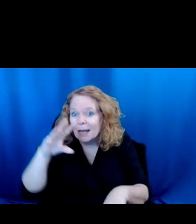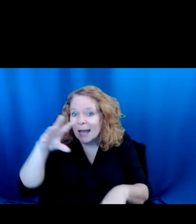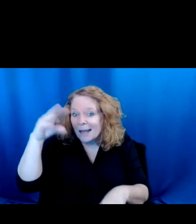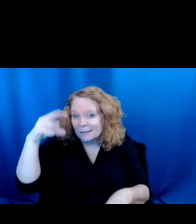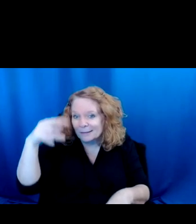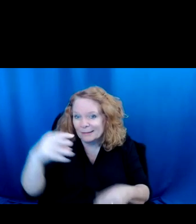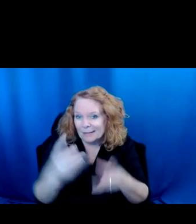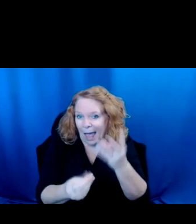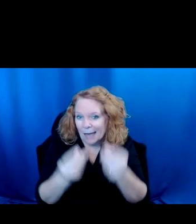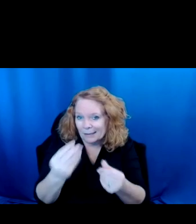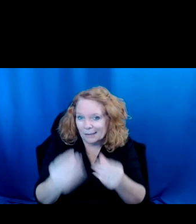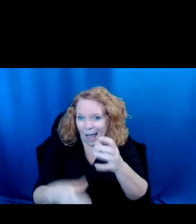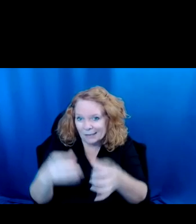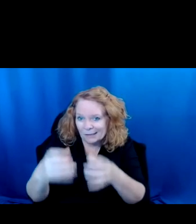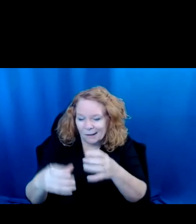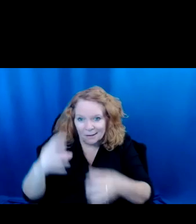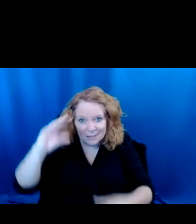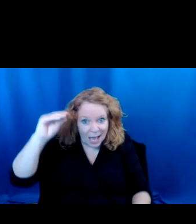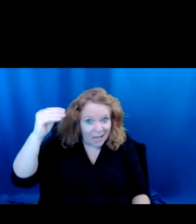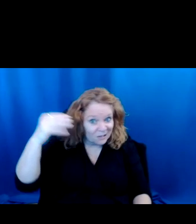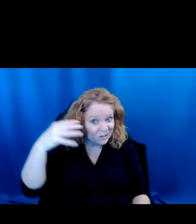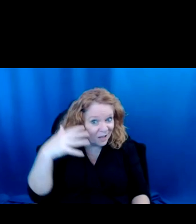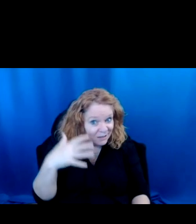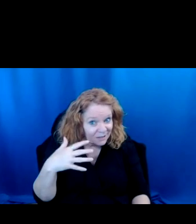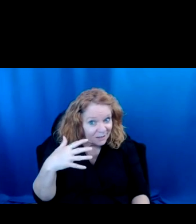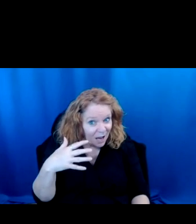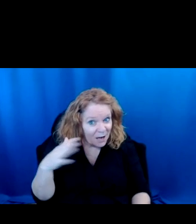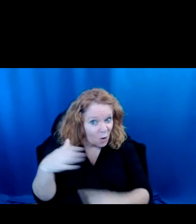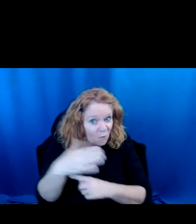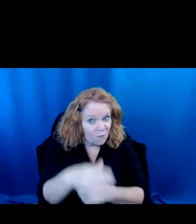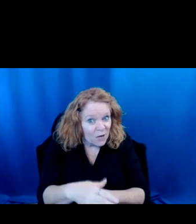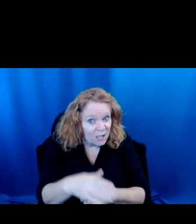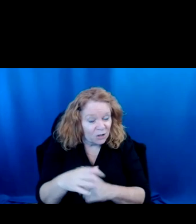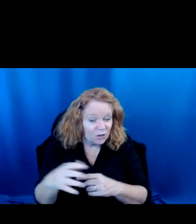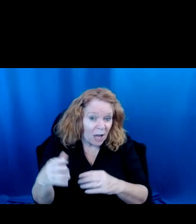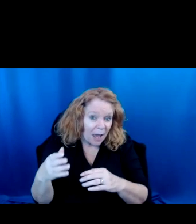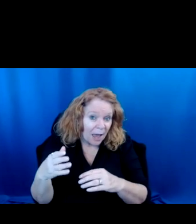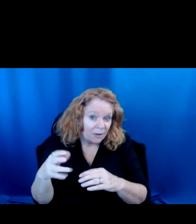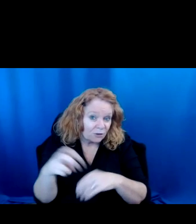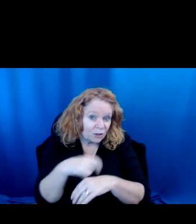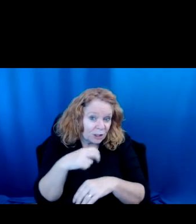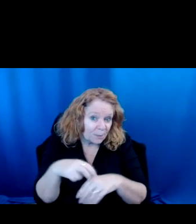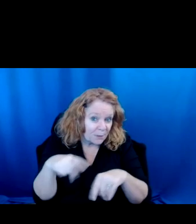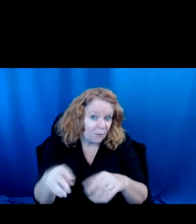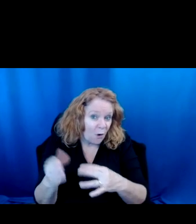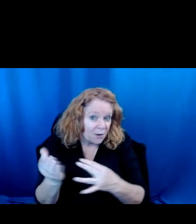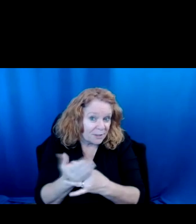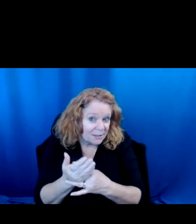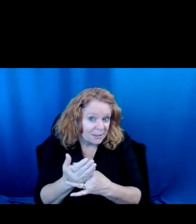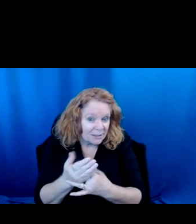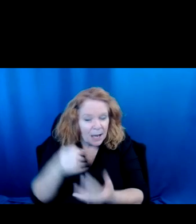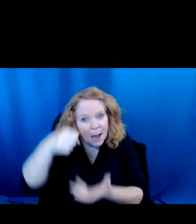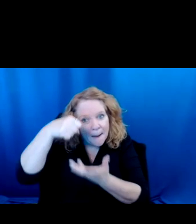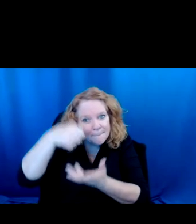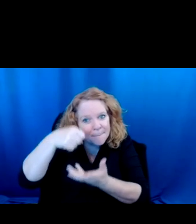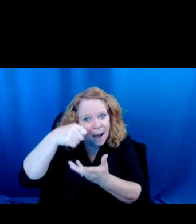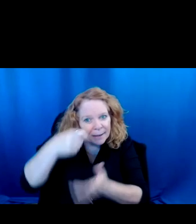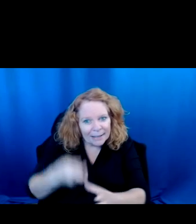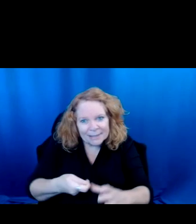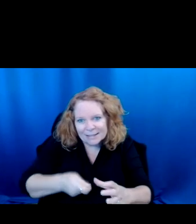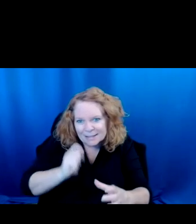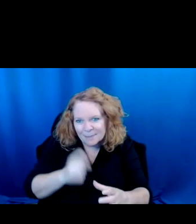Sandcastles and sunshine with some fish and chips for tea. Buckets and spades at the